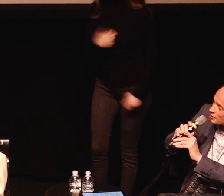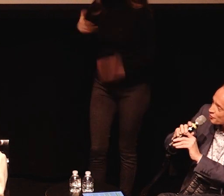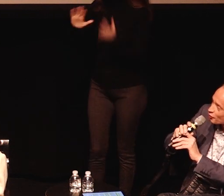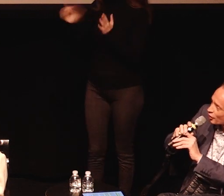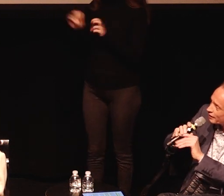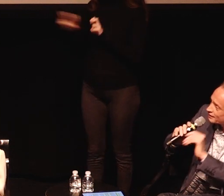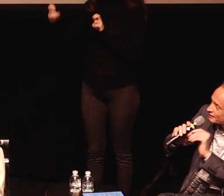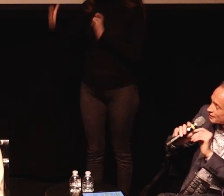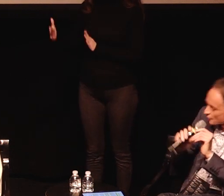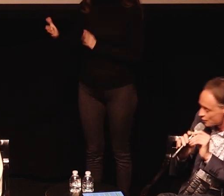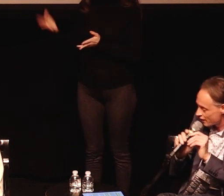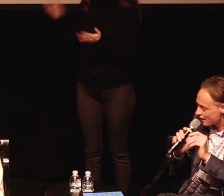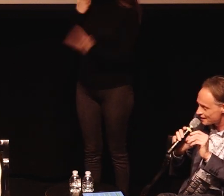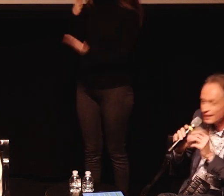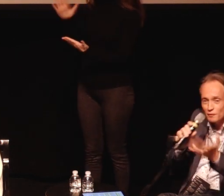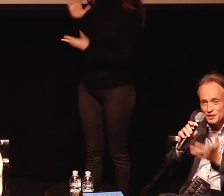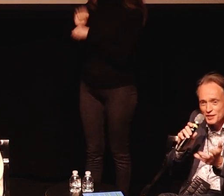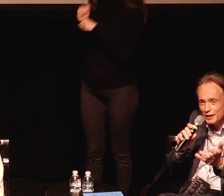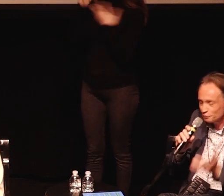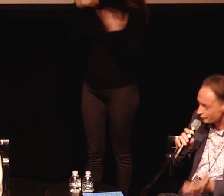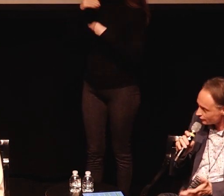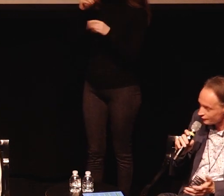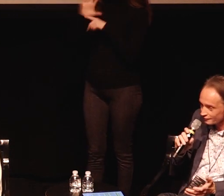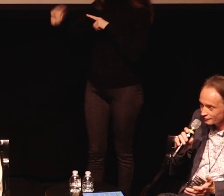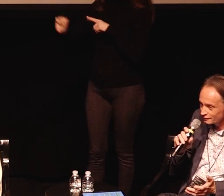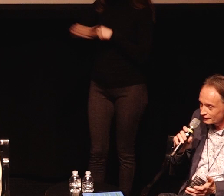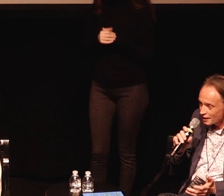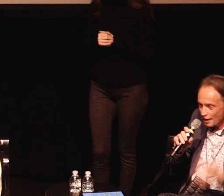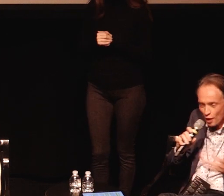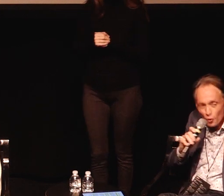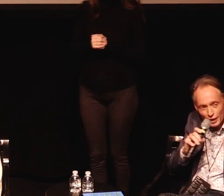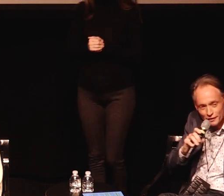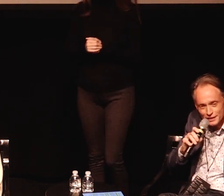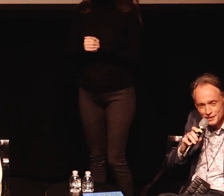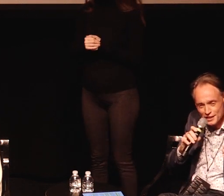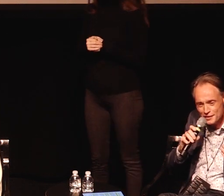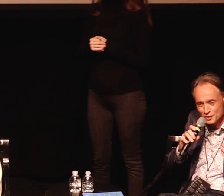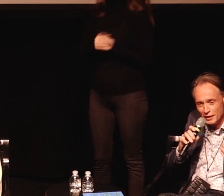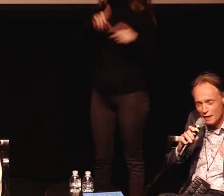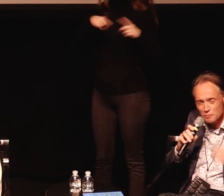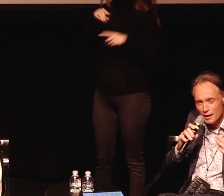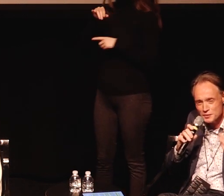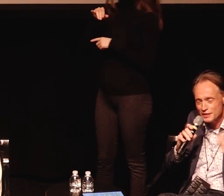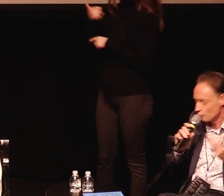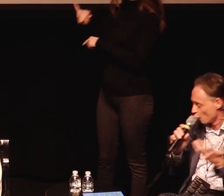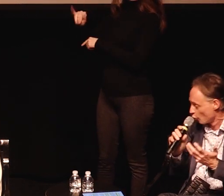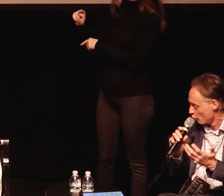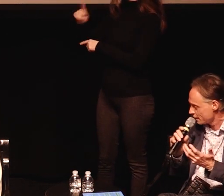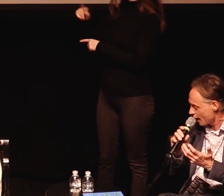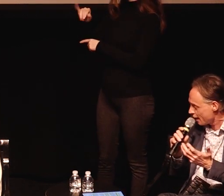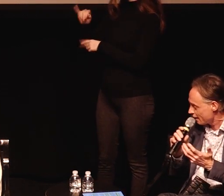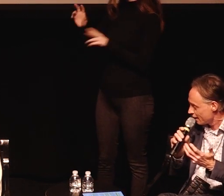so much for your work. It's fantastic. I was just saying, I thought when Yitzi sent this to me, I've seen